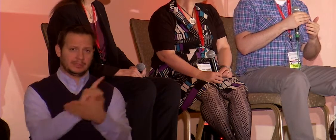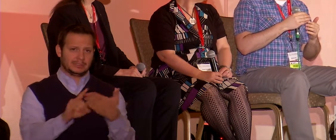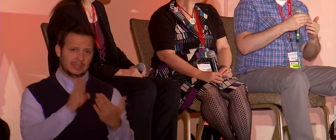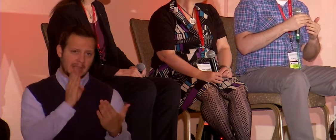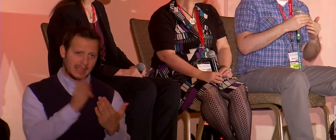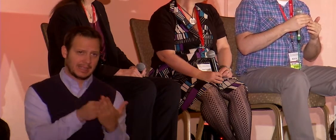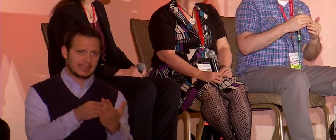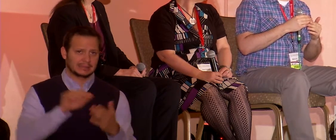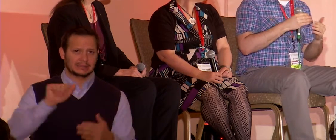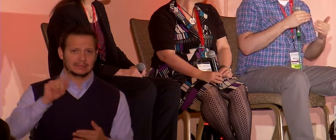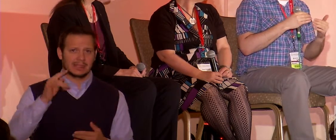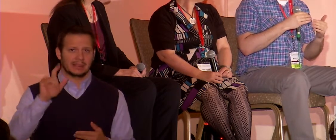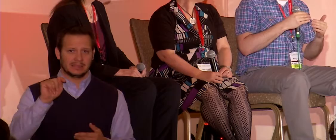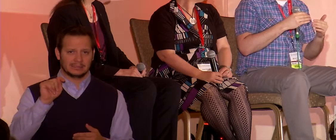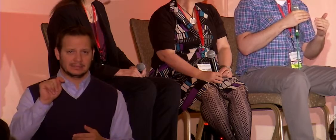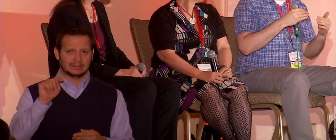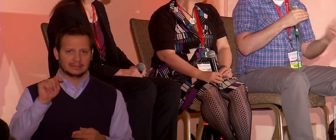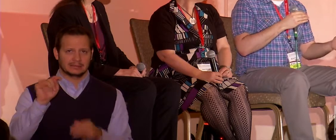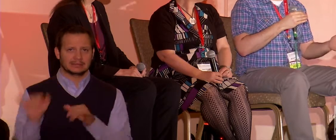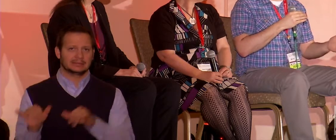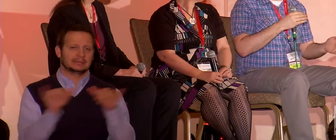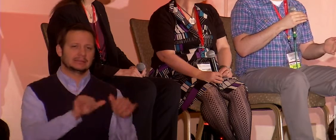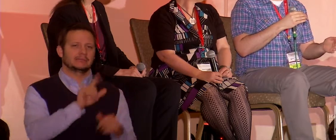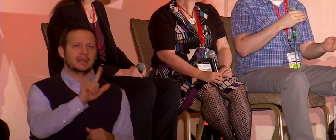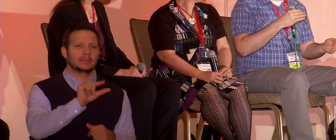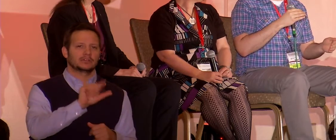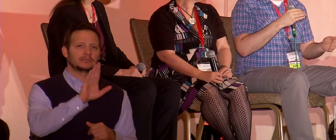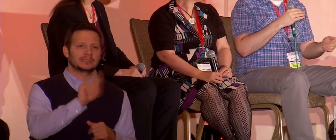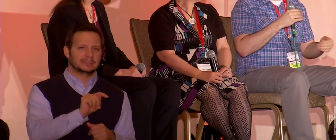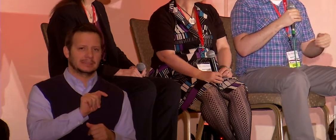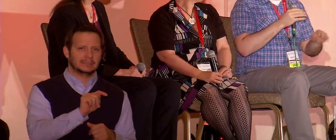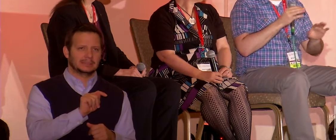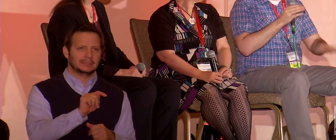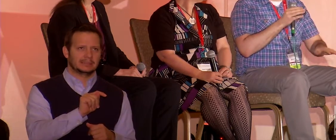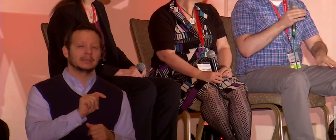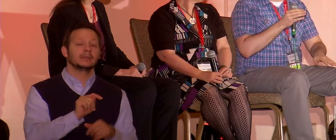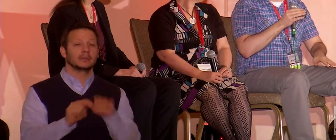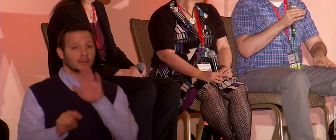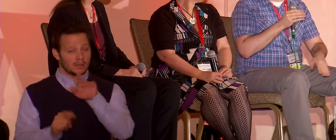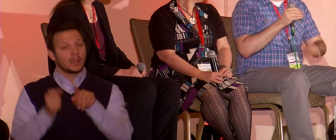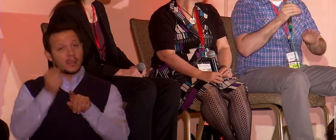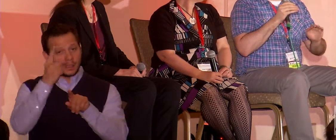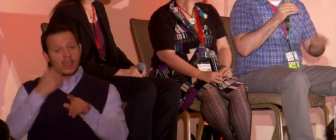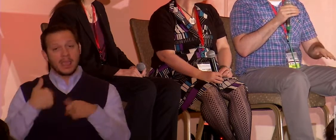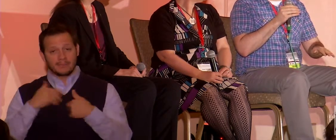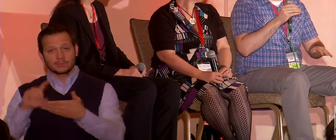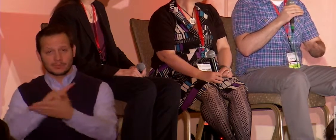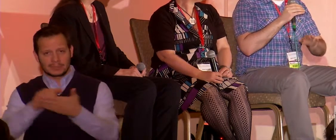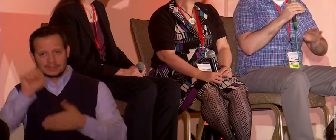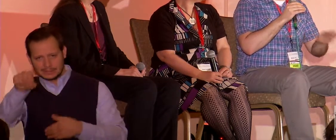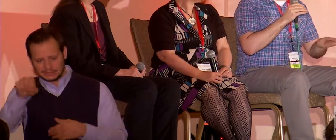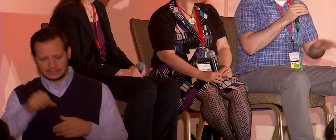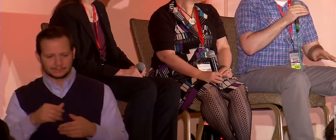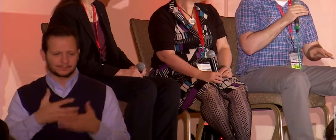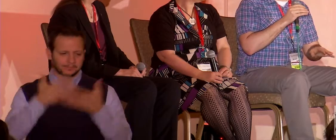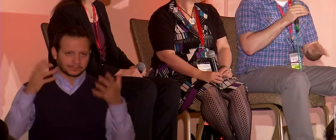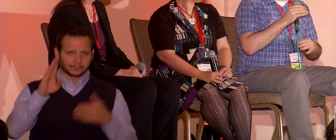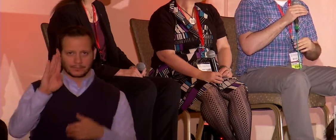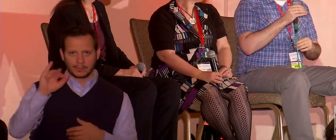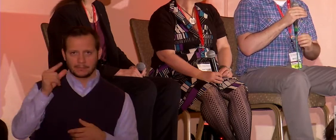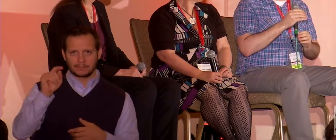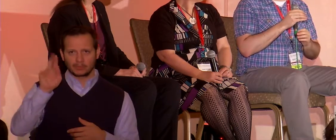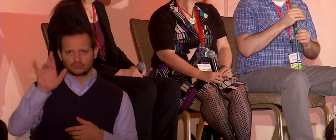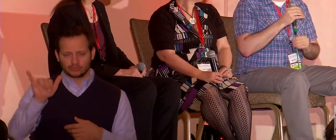the atheist community that there is against the LGBT community still. There's certainly discrimination. There's certainly bigotry. There's certainly